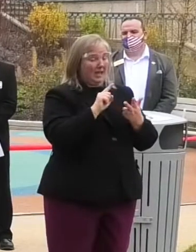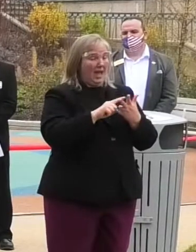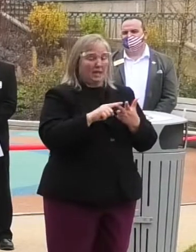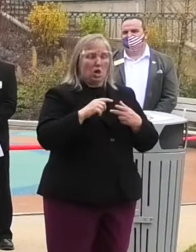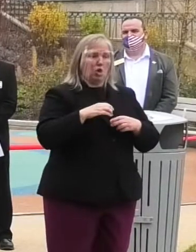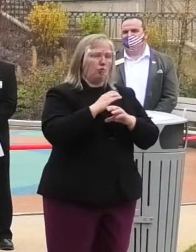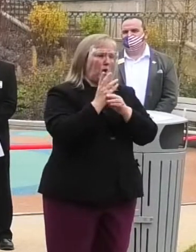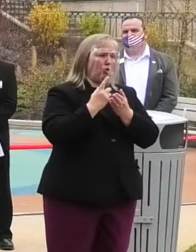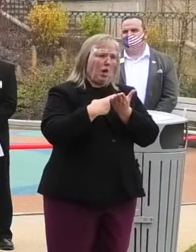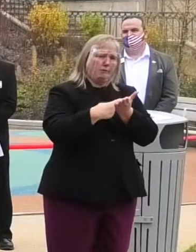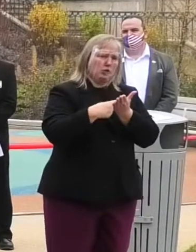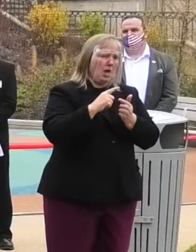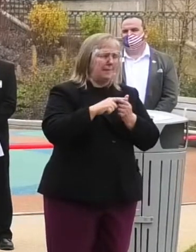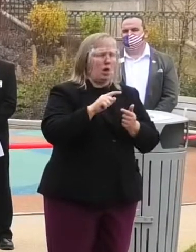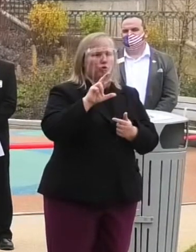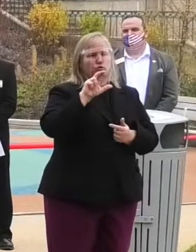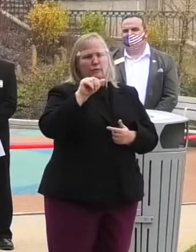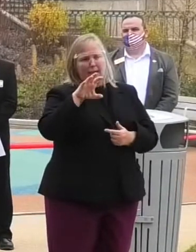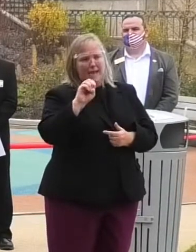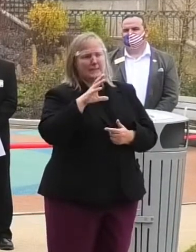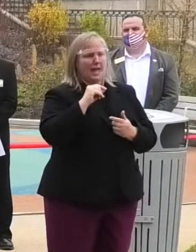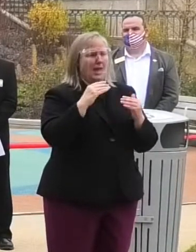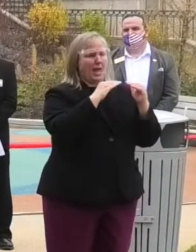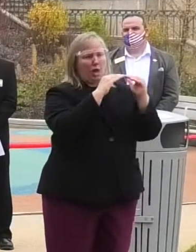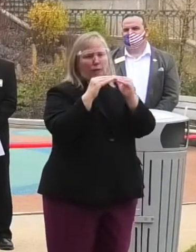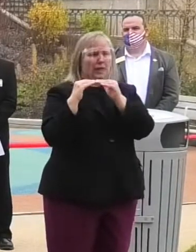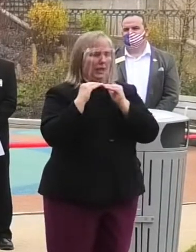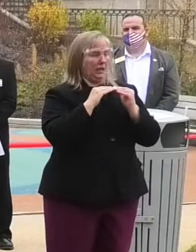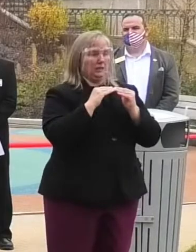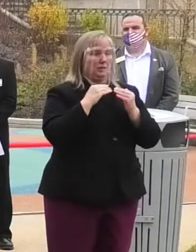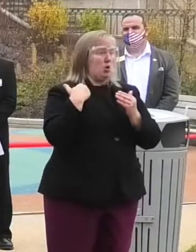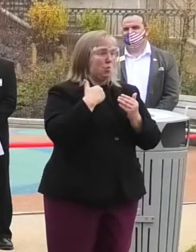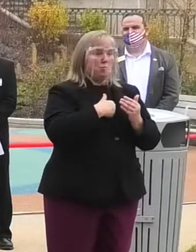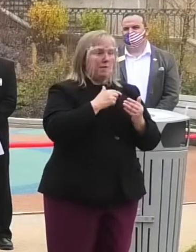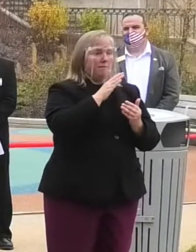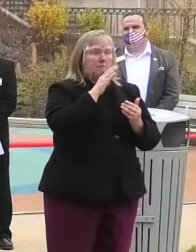critical conversation about race and equity, the likes of which we